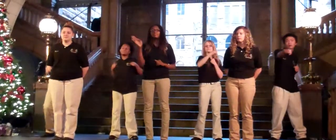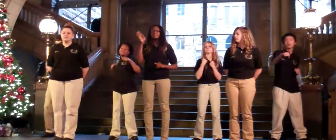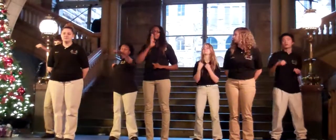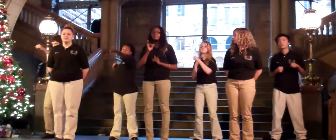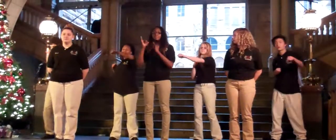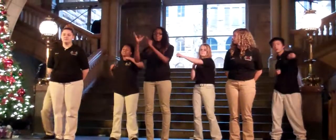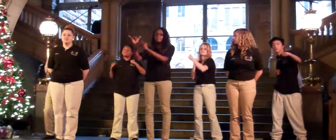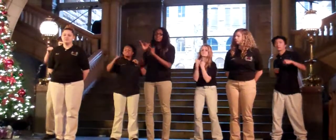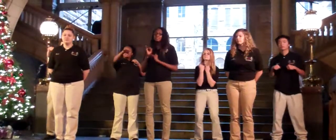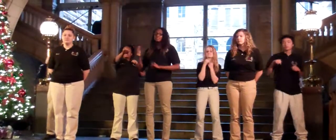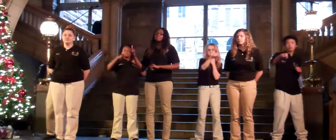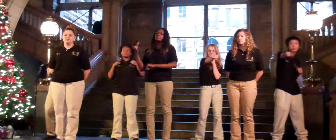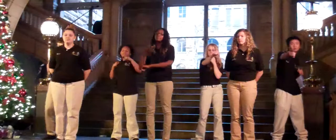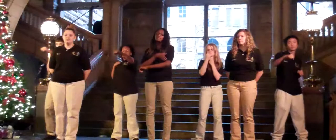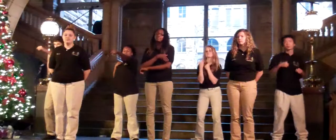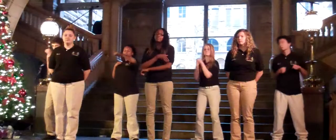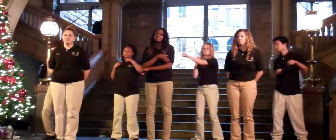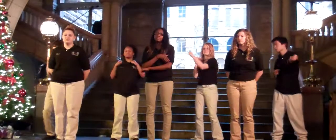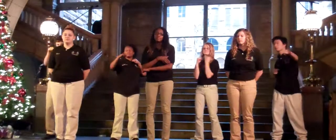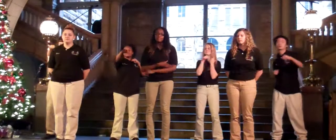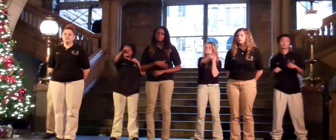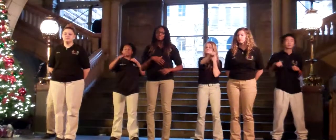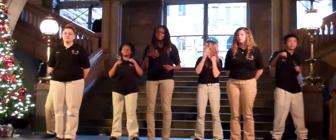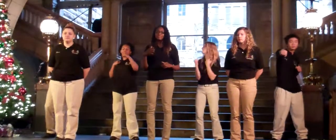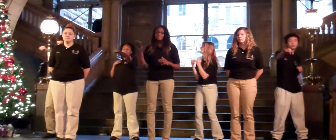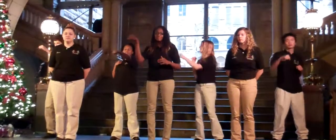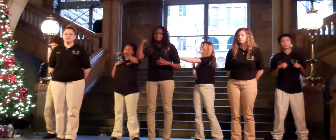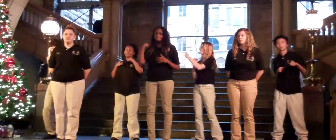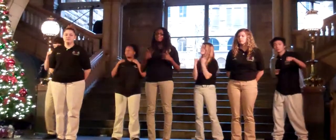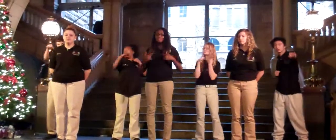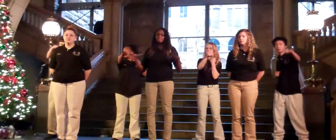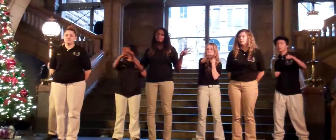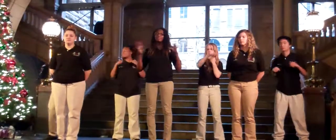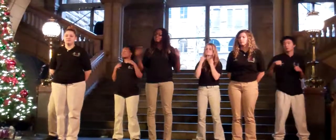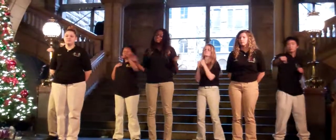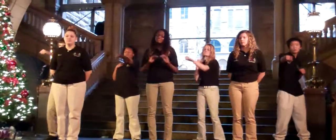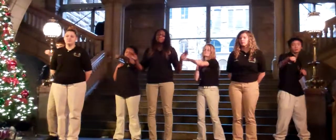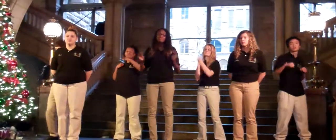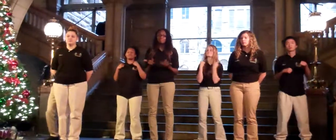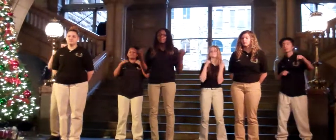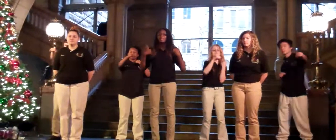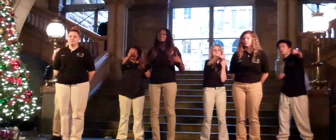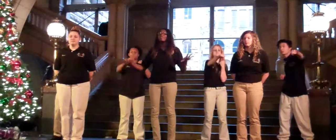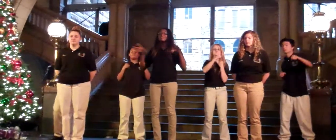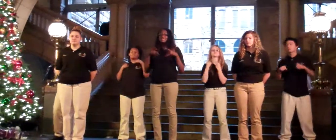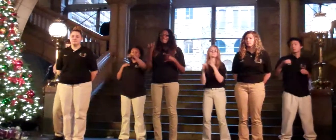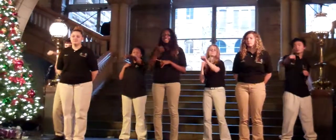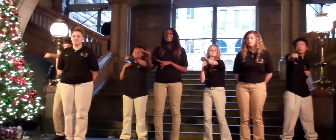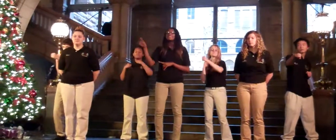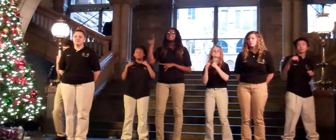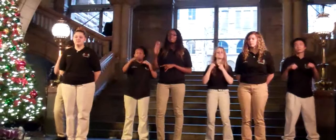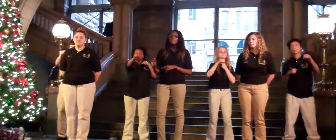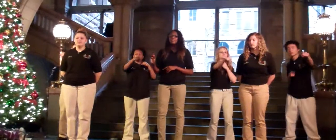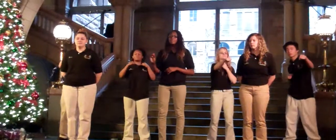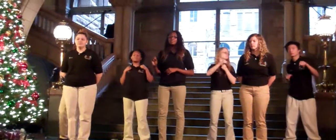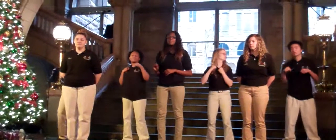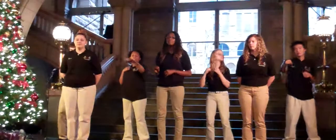my head. I'm passing through my head, and got me out of And you got